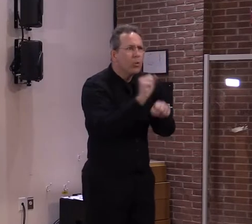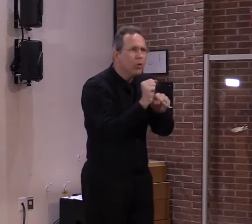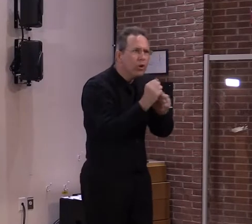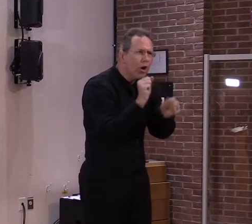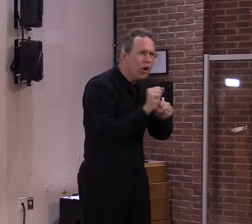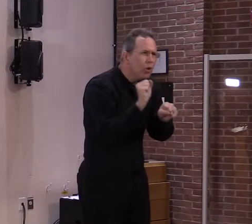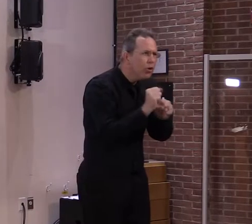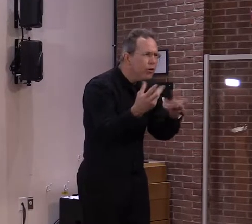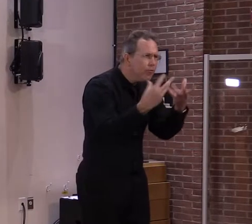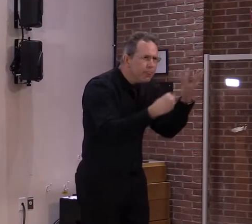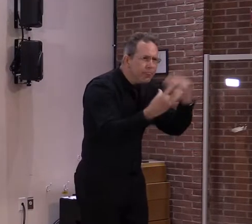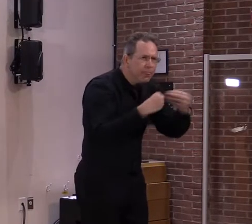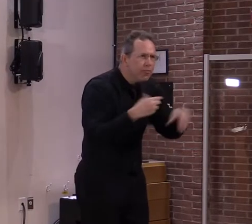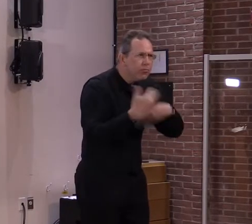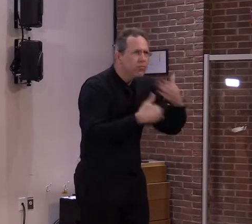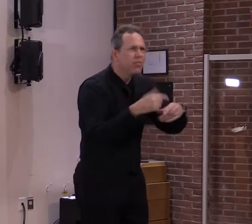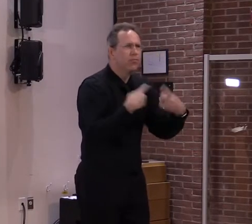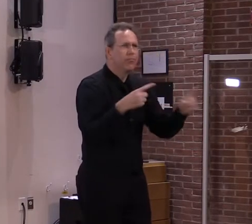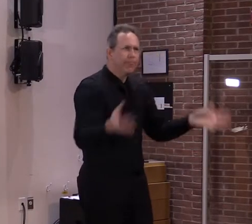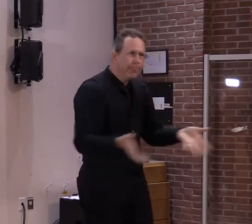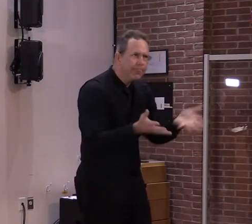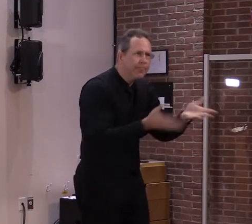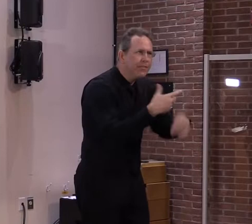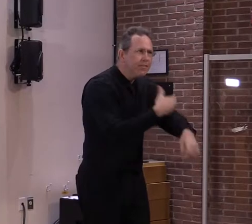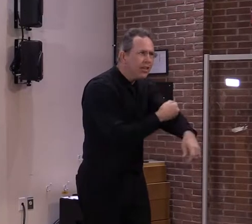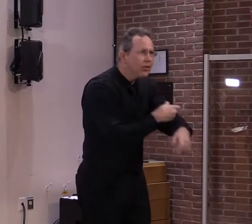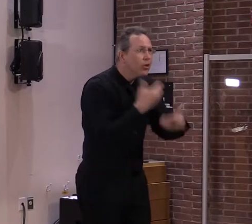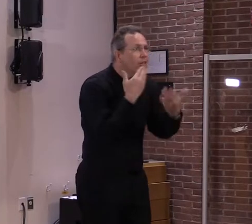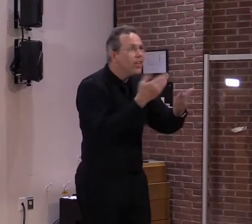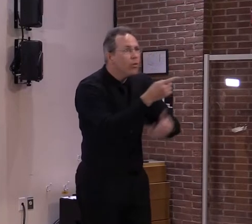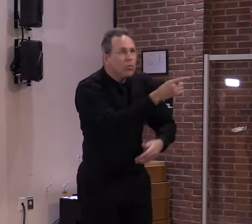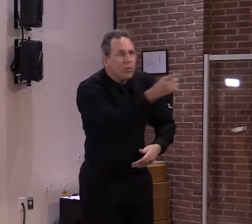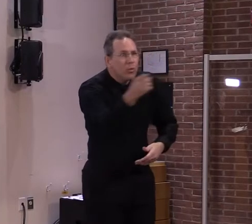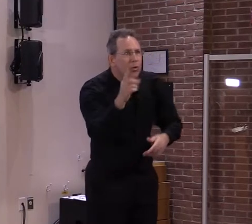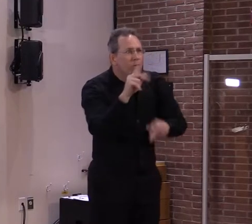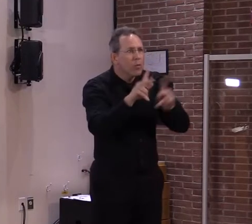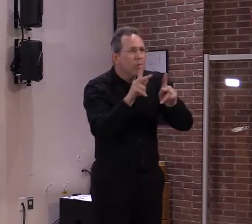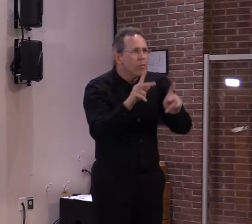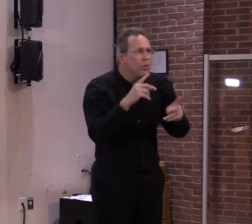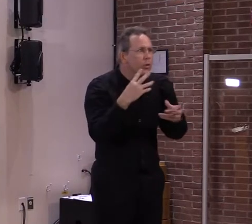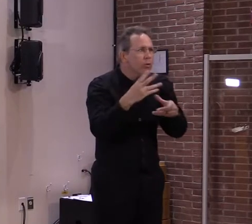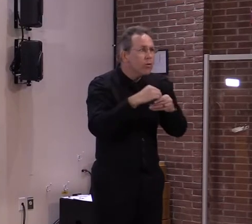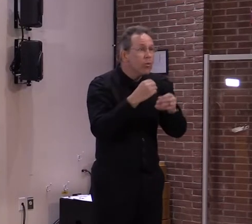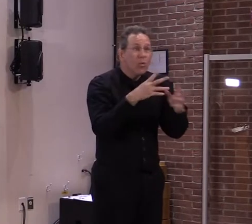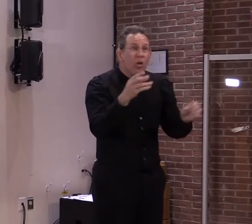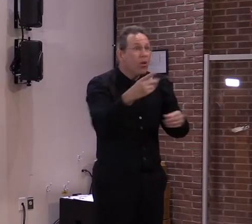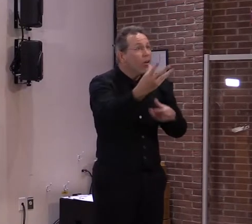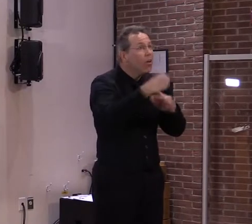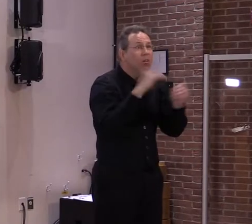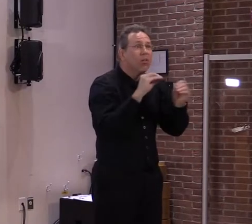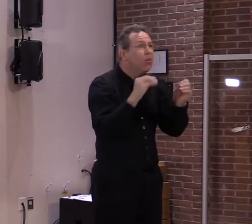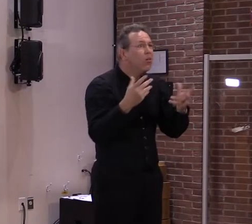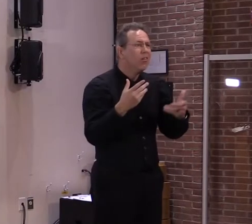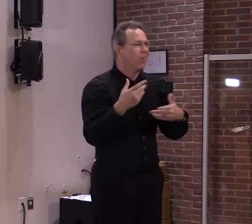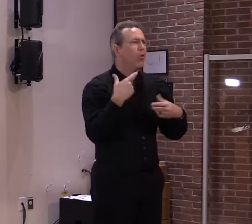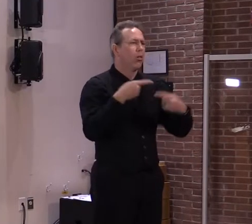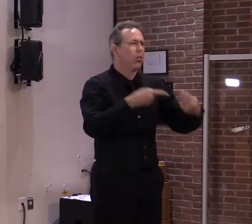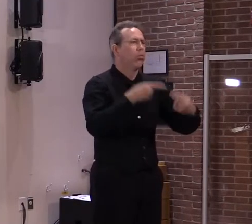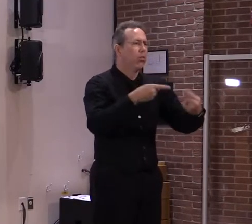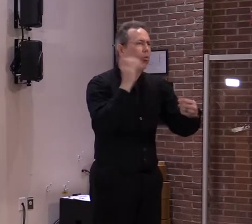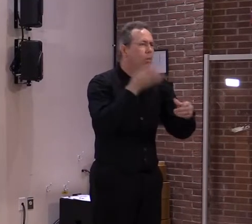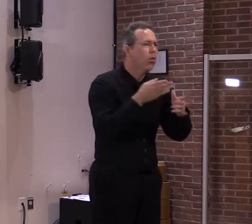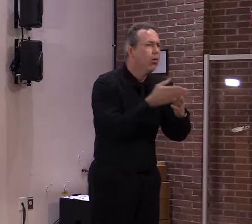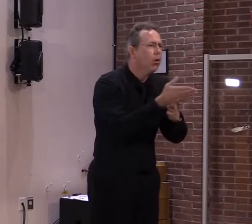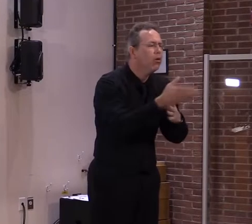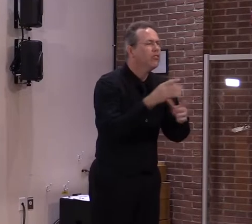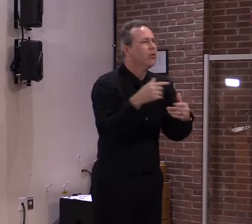also want to thank all of you, all Vermonters. Without your participation and your continued participation in this